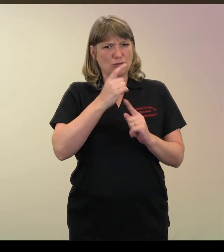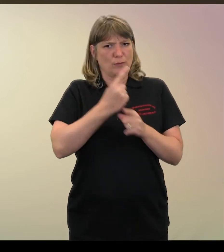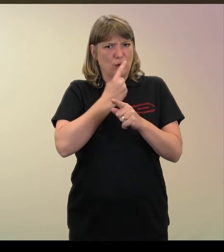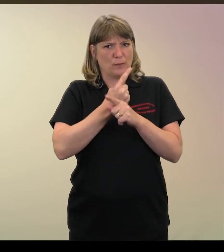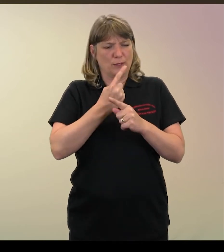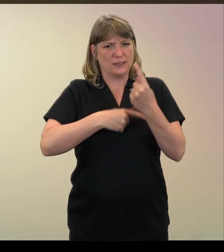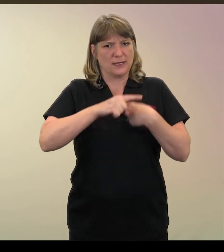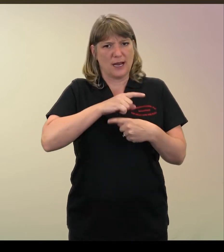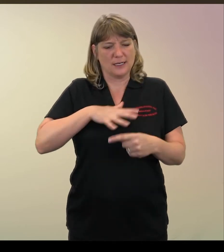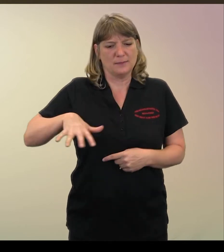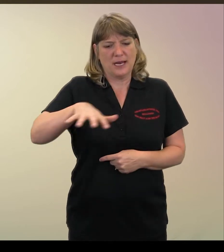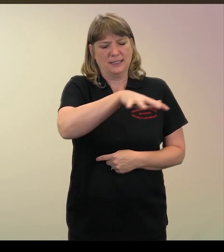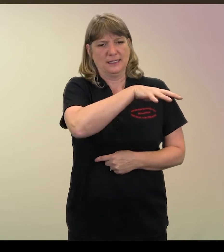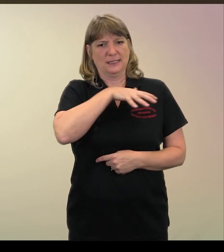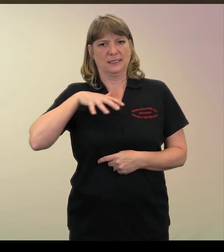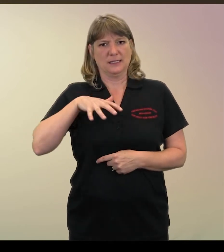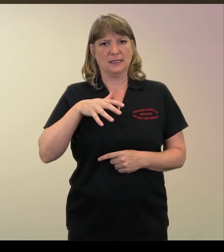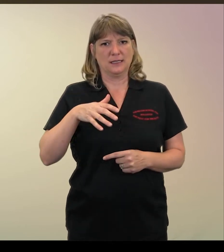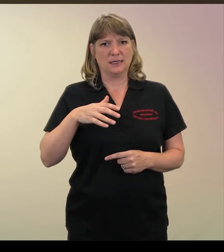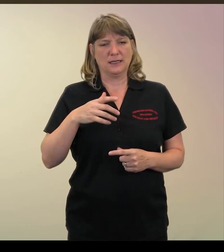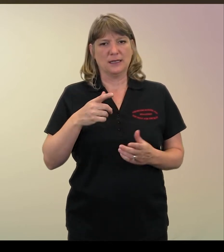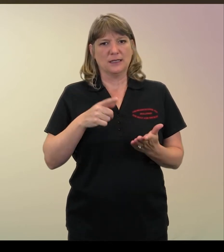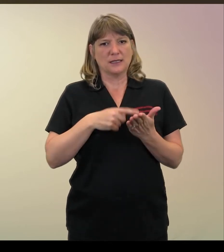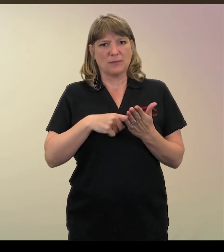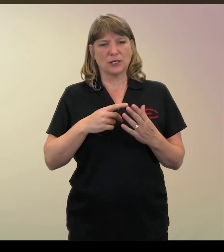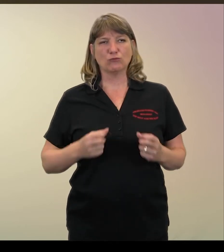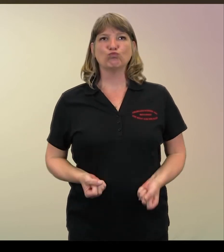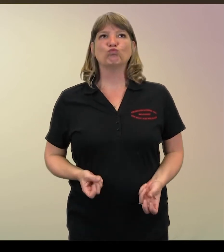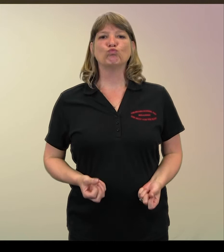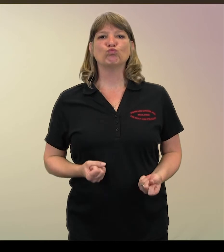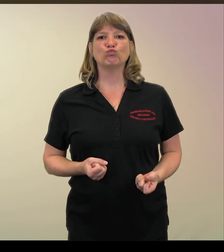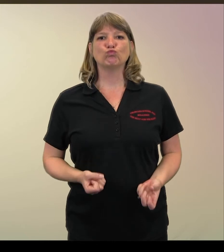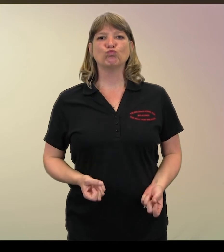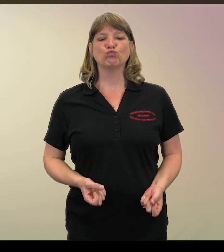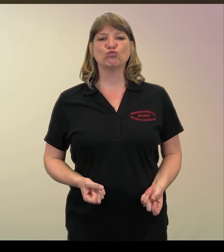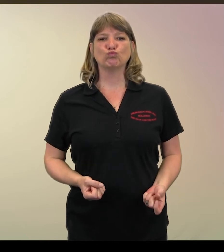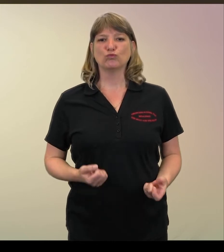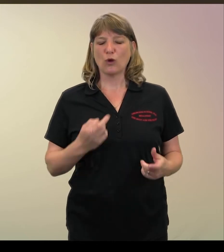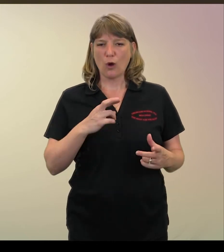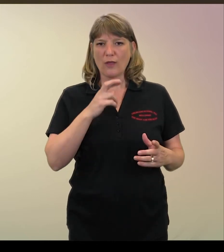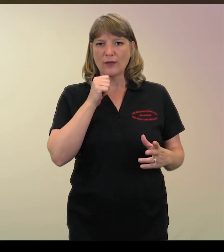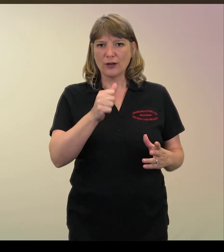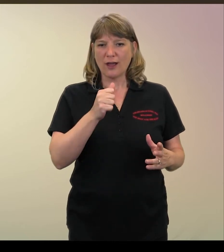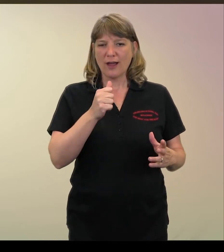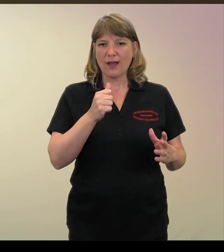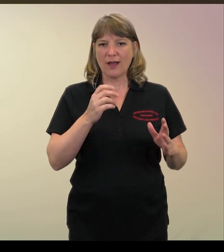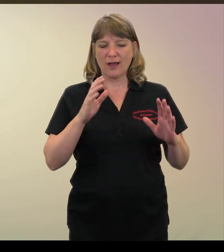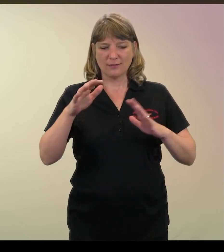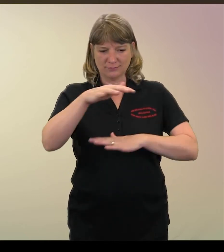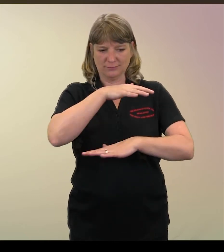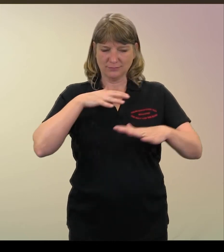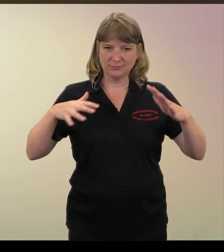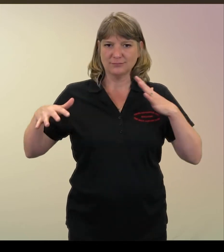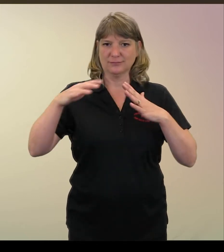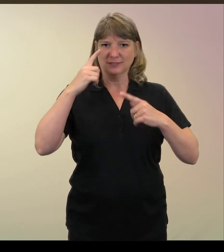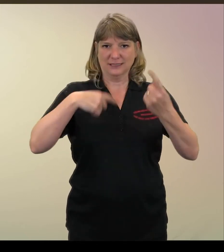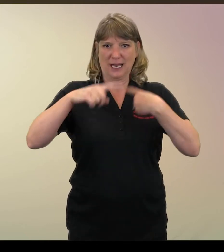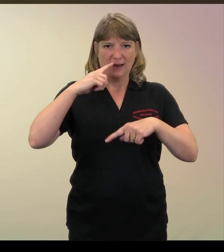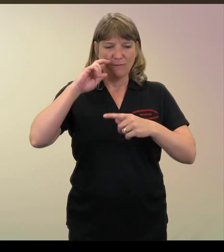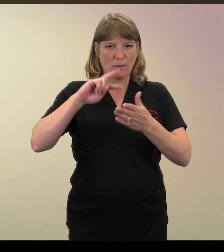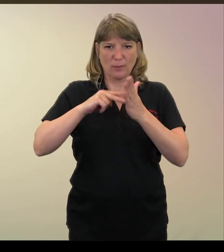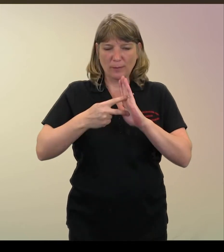space, the culturally appropriate signing space. Sometimes they're signing down here to themselves, but they're not orienting their